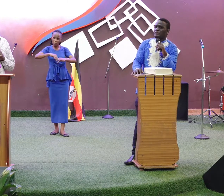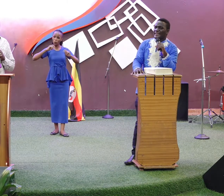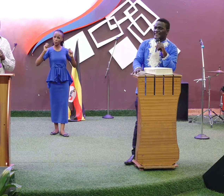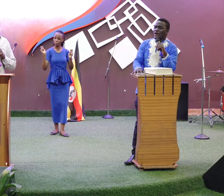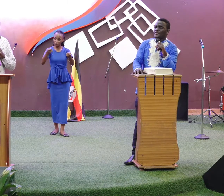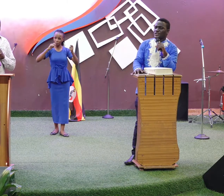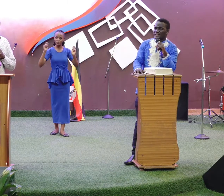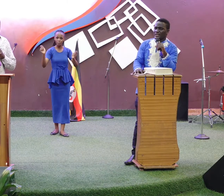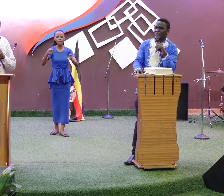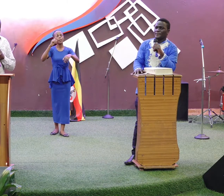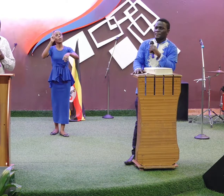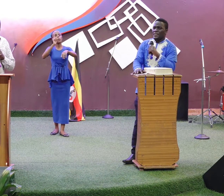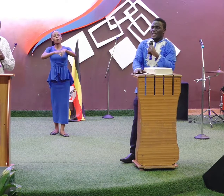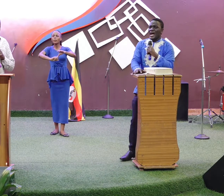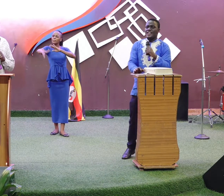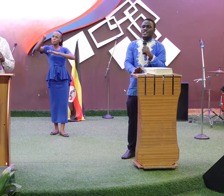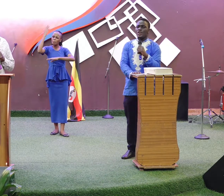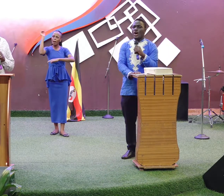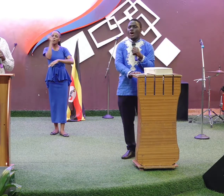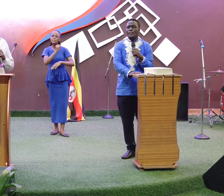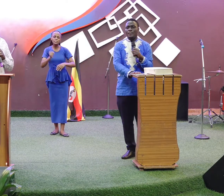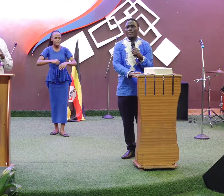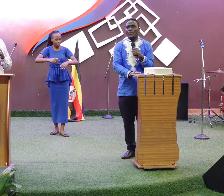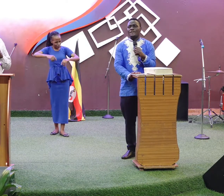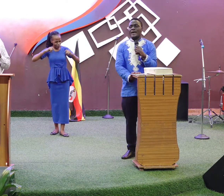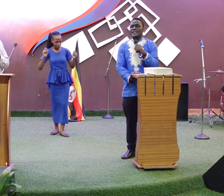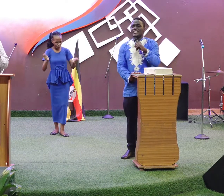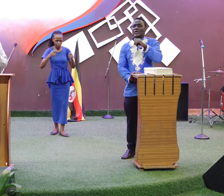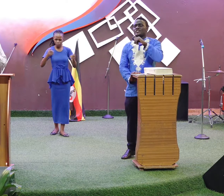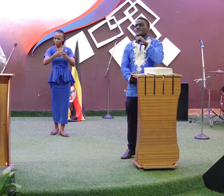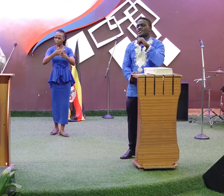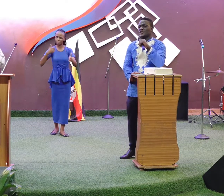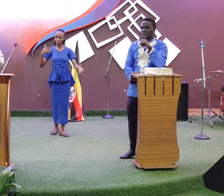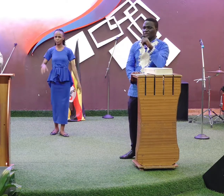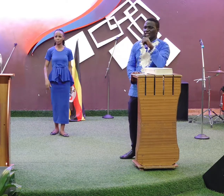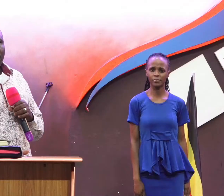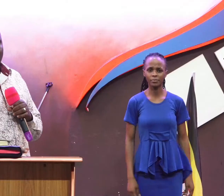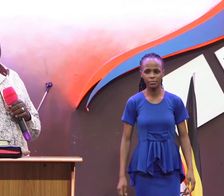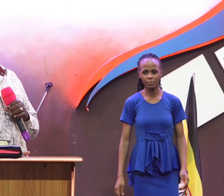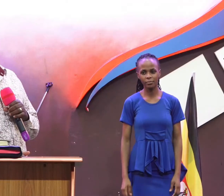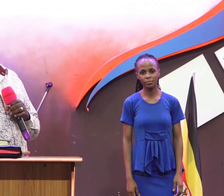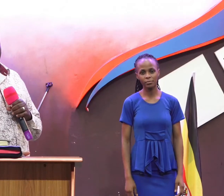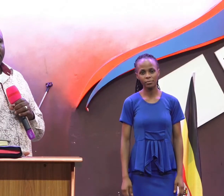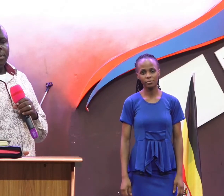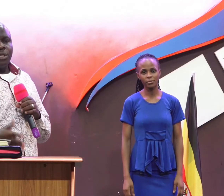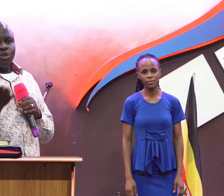are was birthed out of sorcery, and your family was of